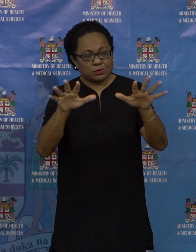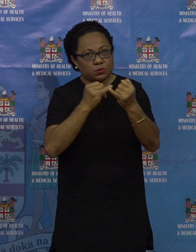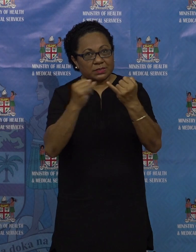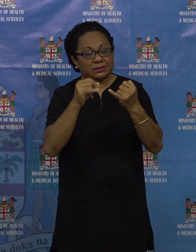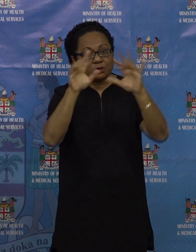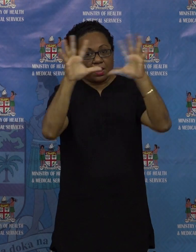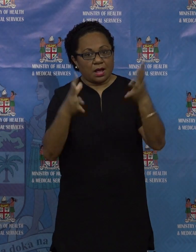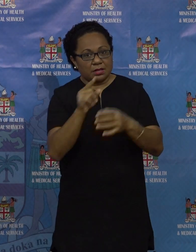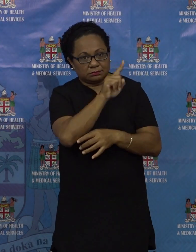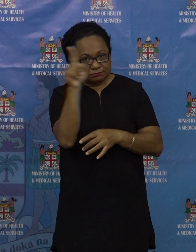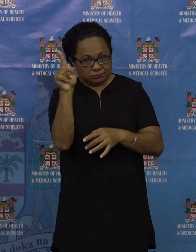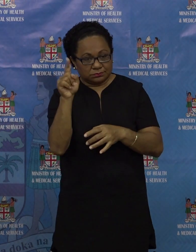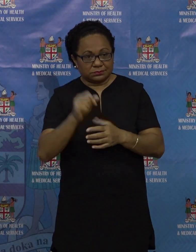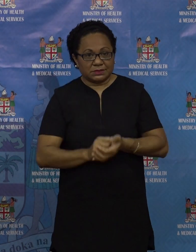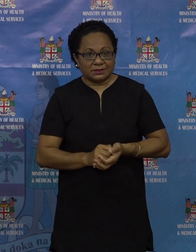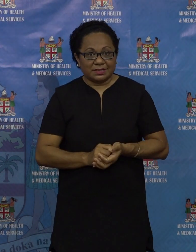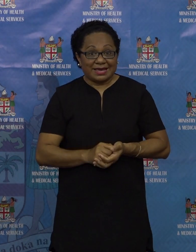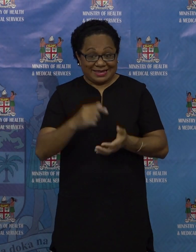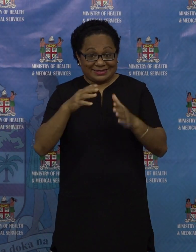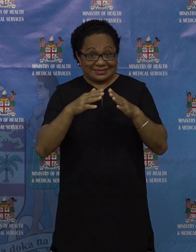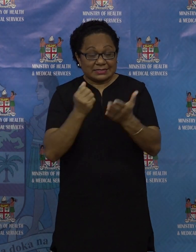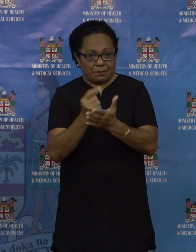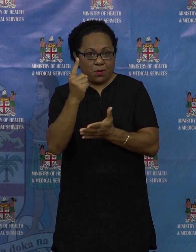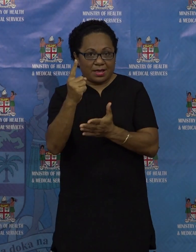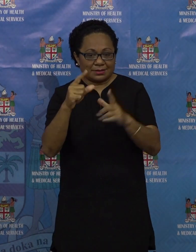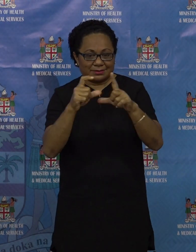cases and is now the dominant strain of the virus.